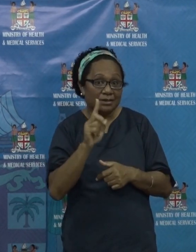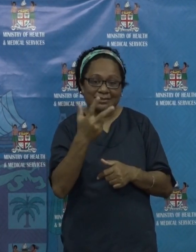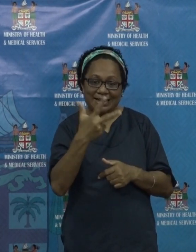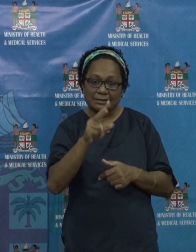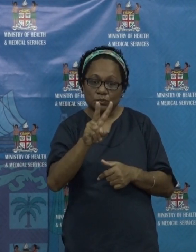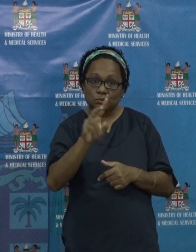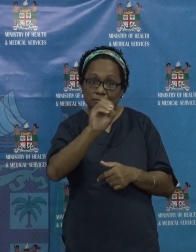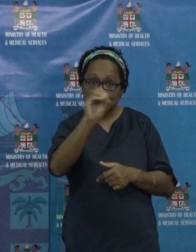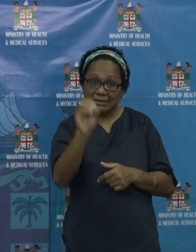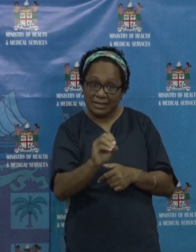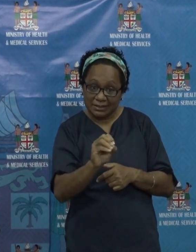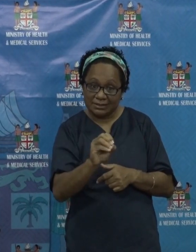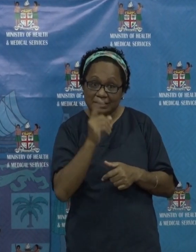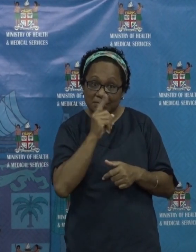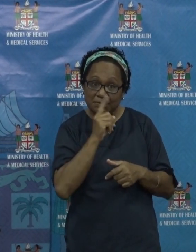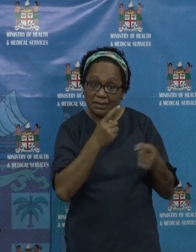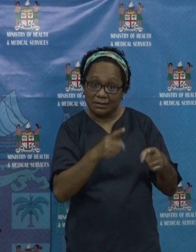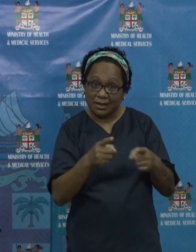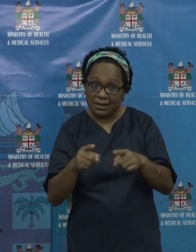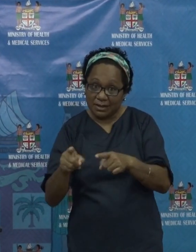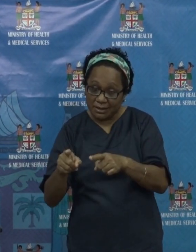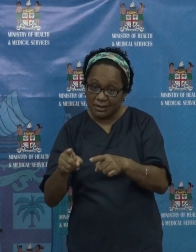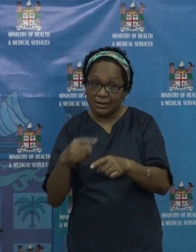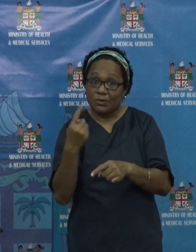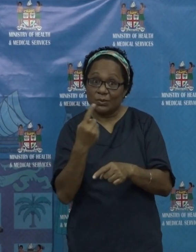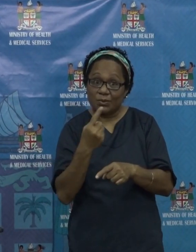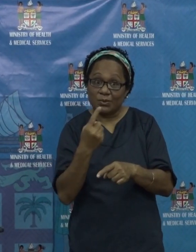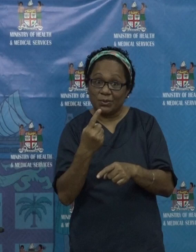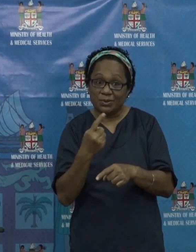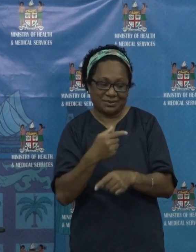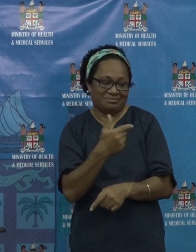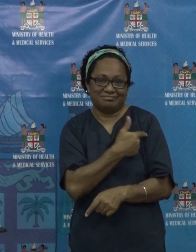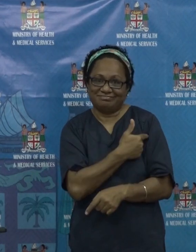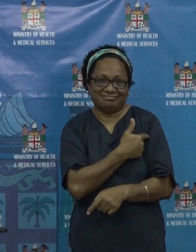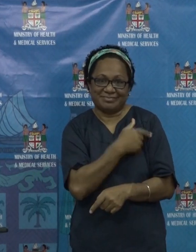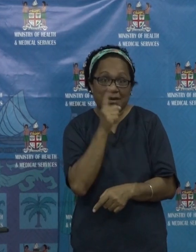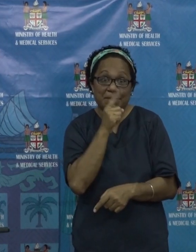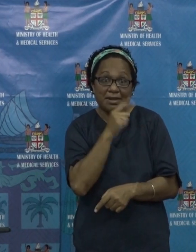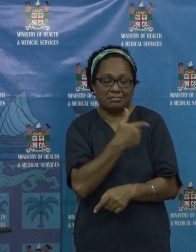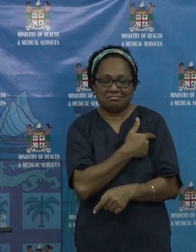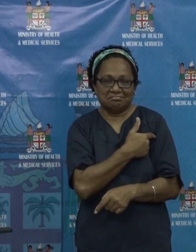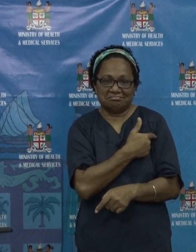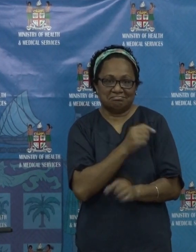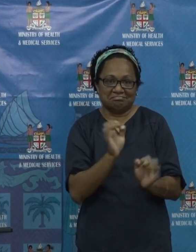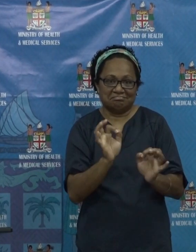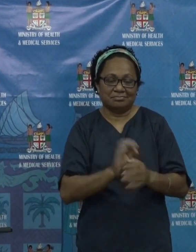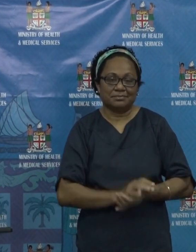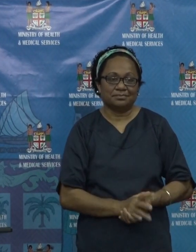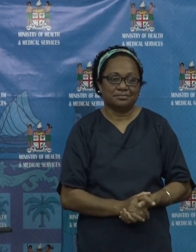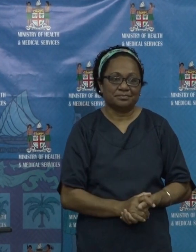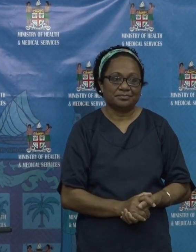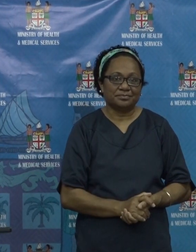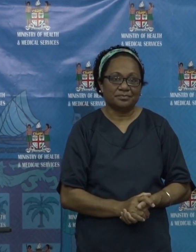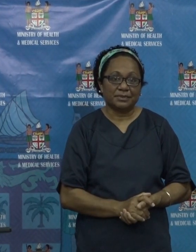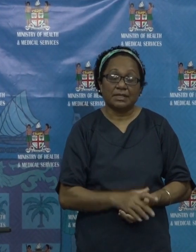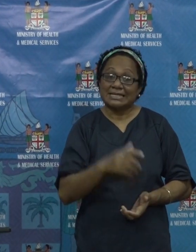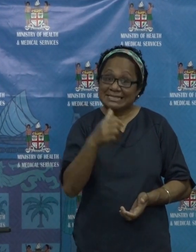82% of the deaths were amongst those who have not been vaccinated at all, while